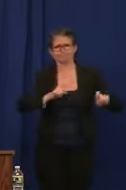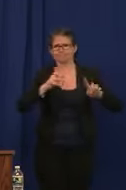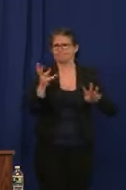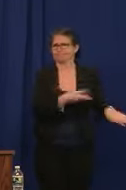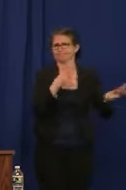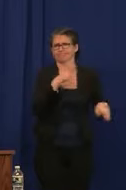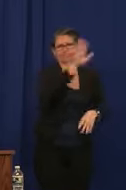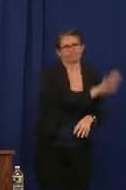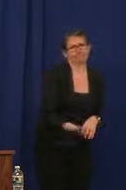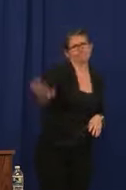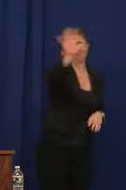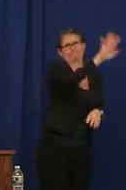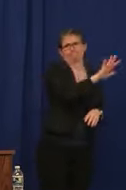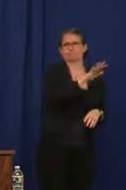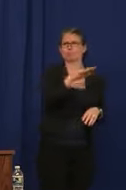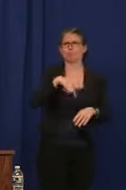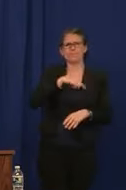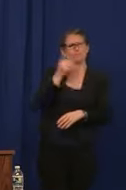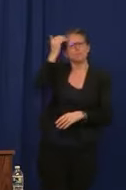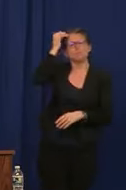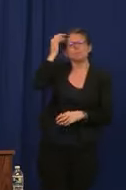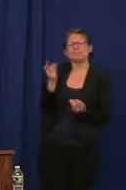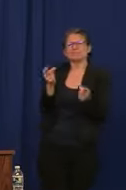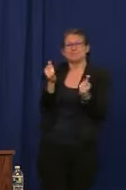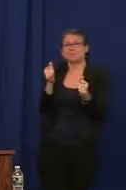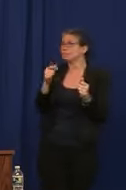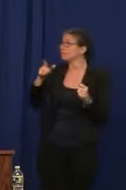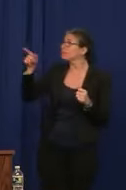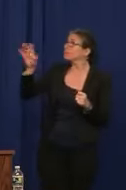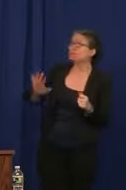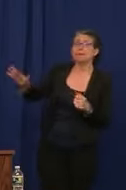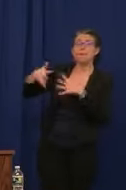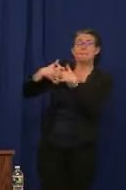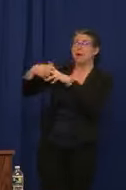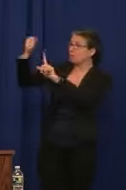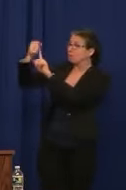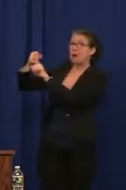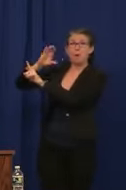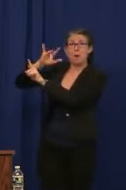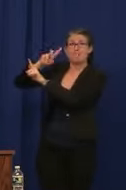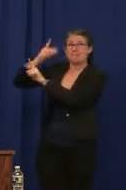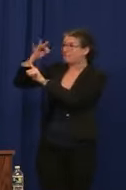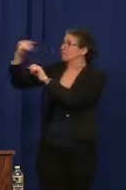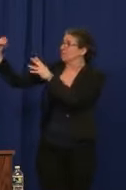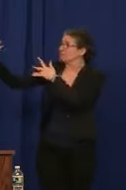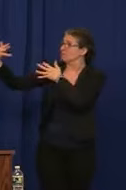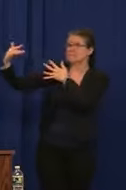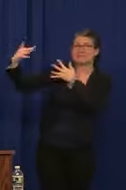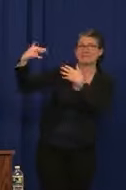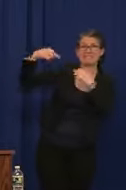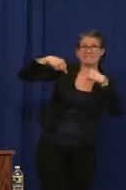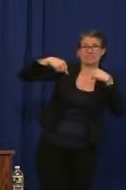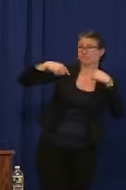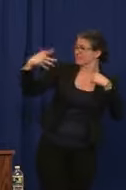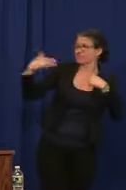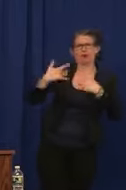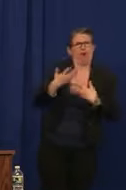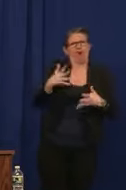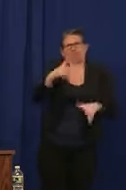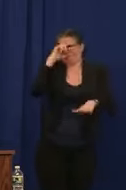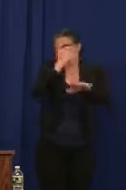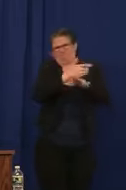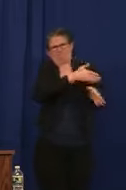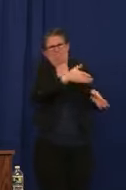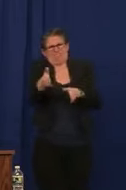care facilities on education. We then quickly shifted to preparedness, and now we are in the